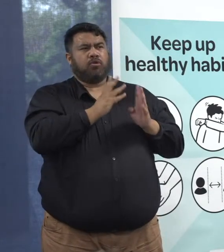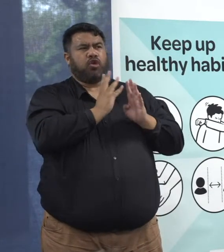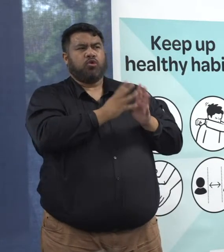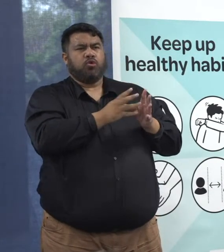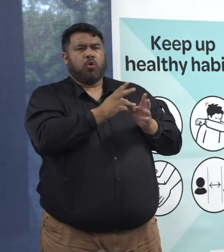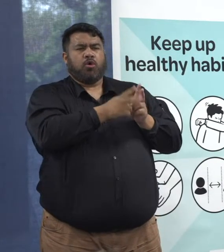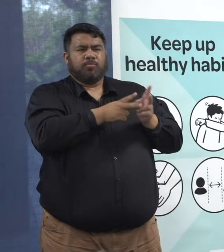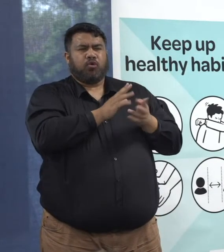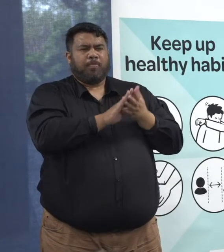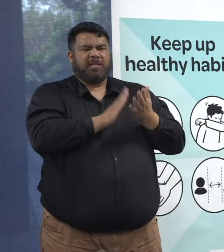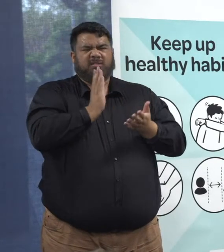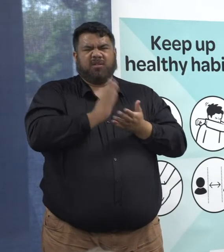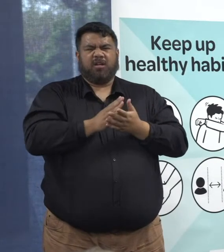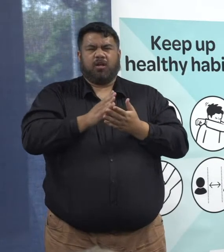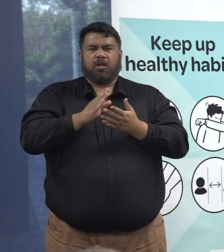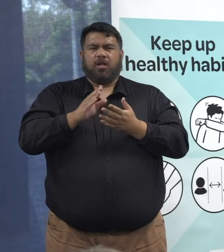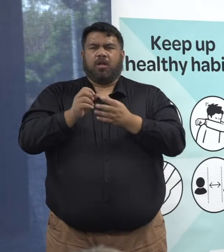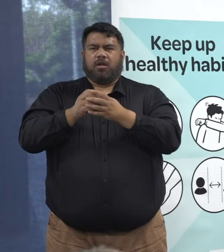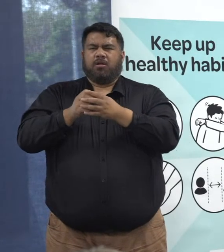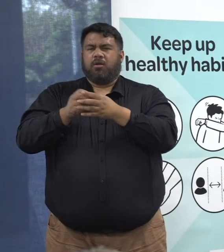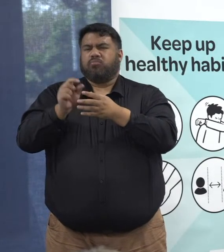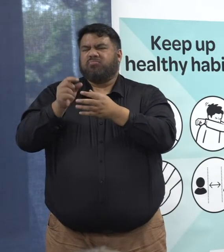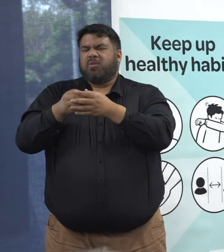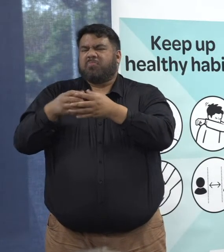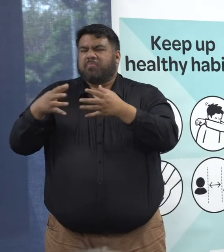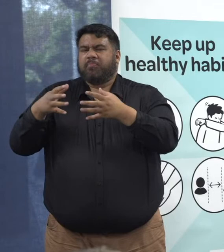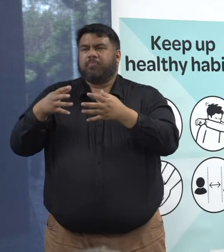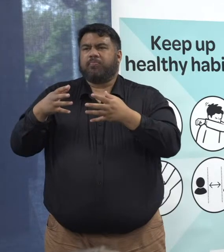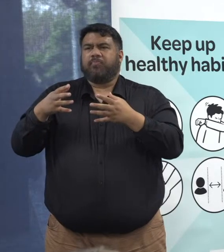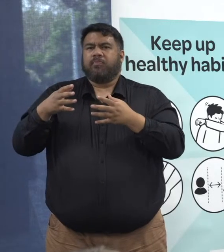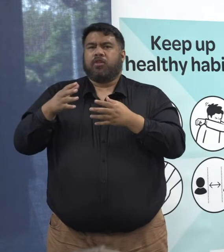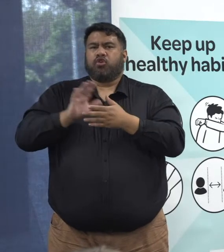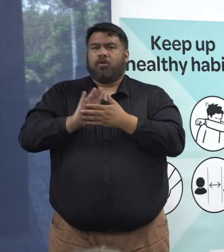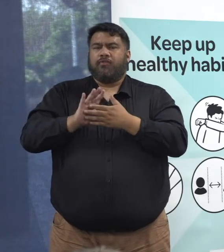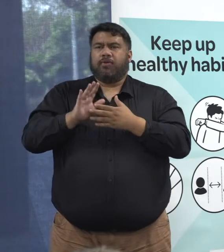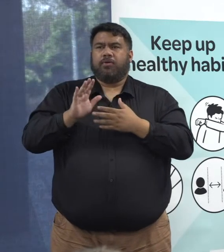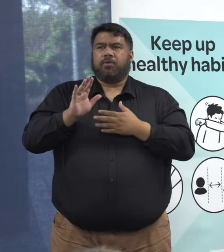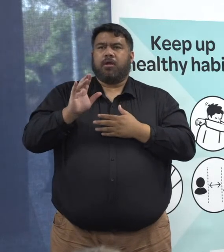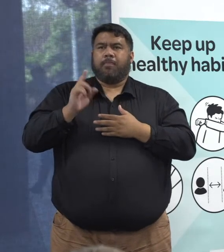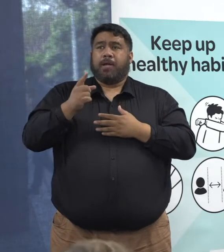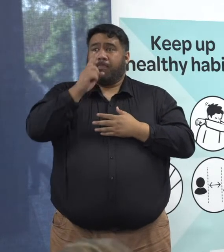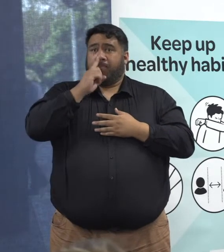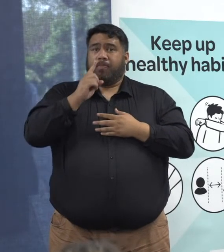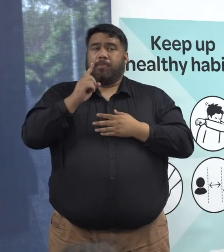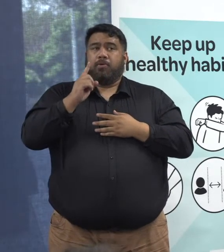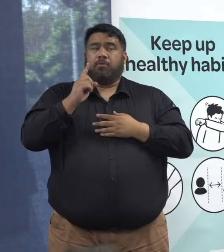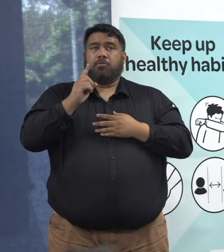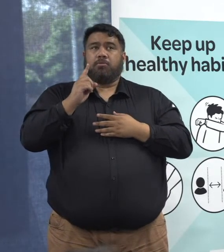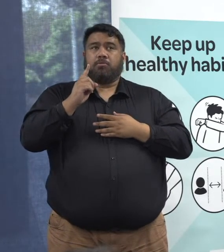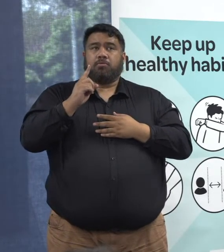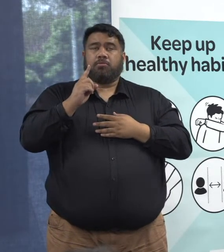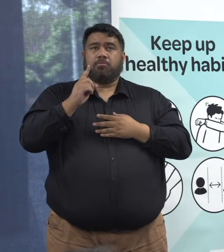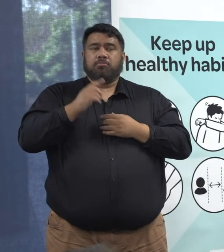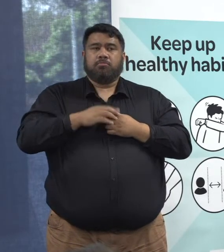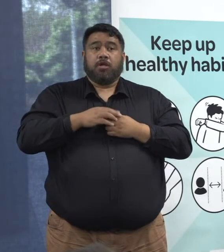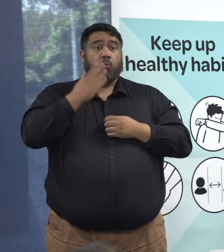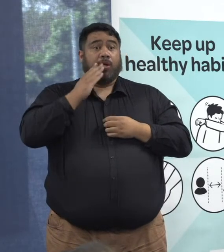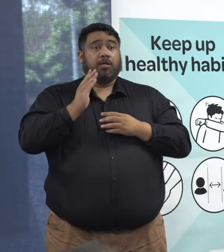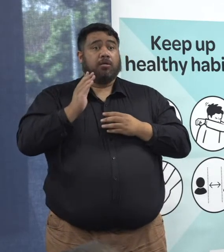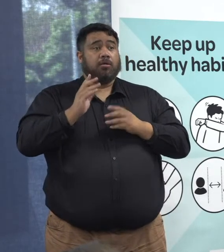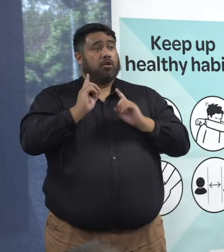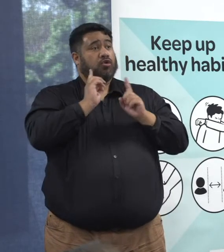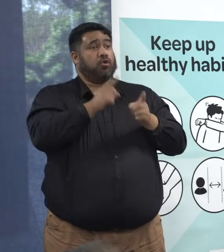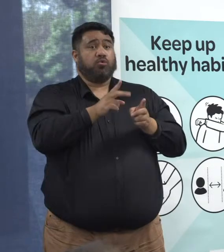bit. But we're not seeing an increase in positivity rate of people turning up to hospital. So everyone, for whatever